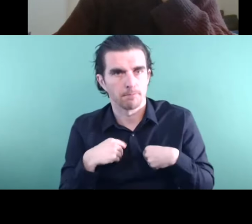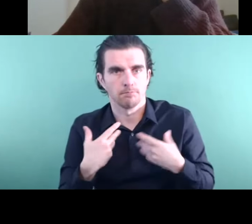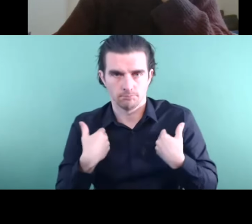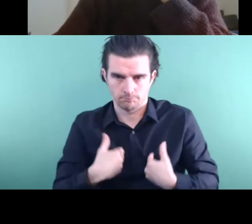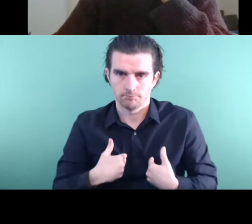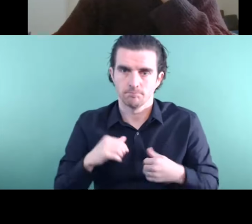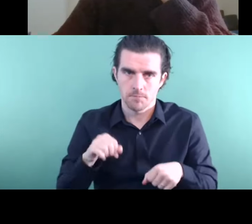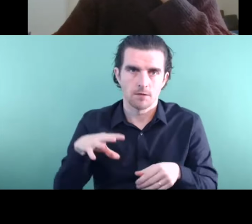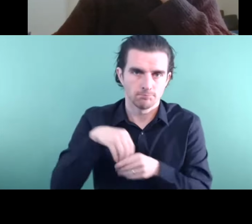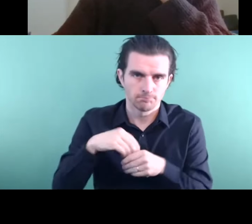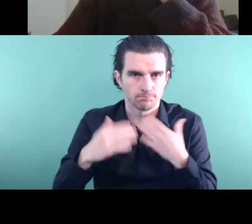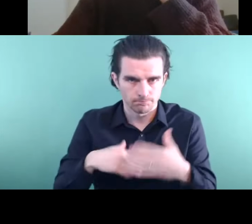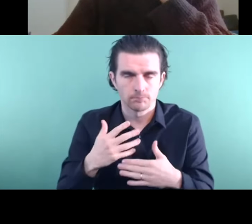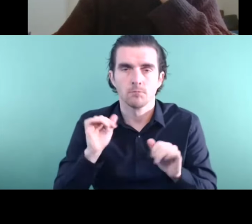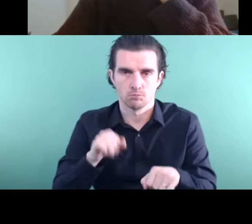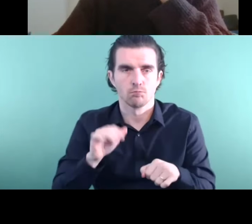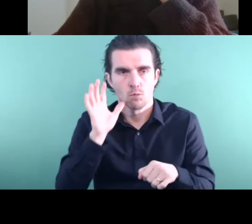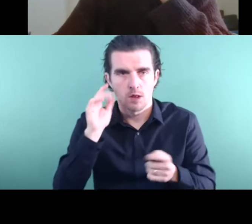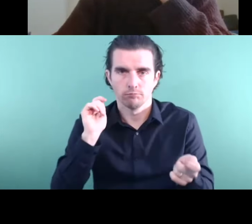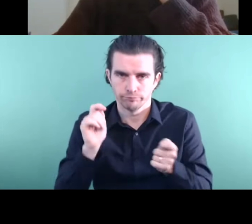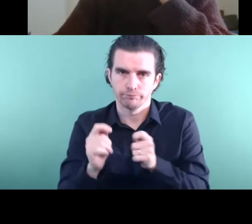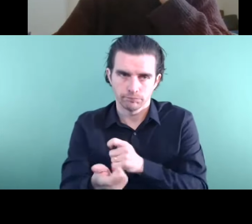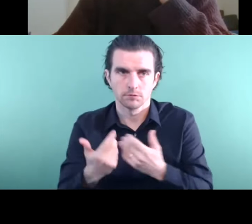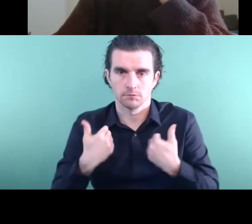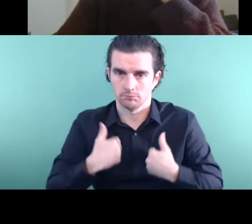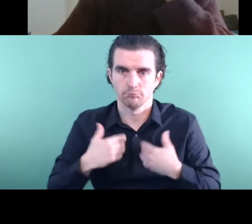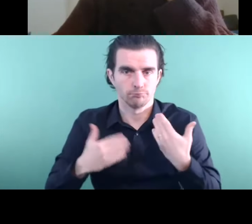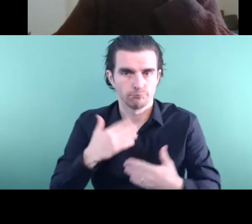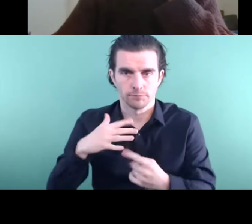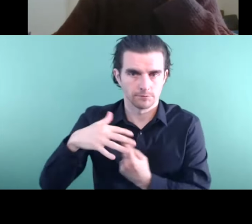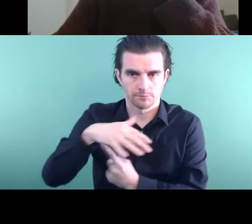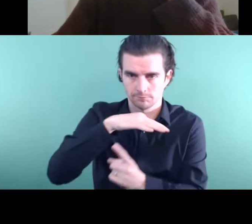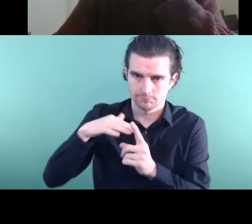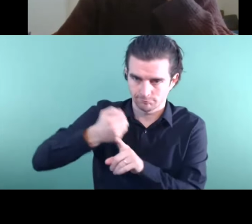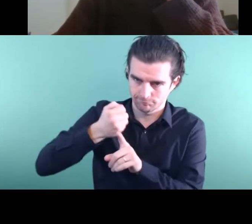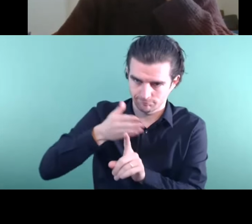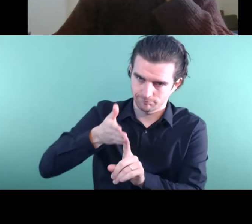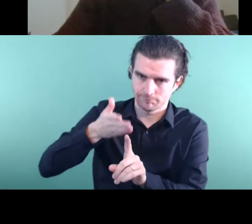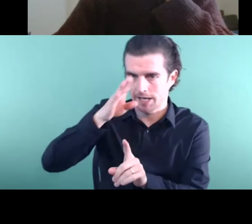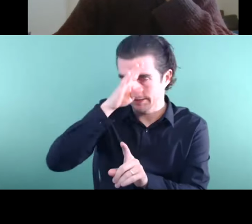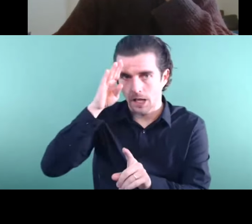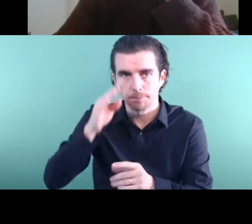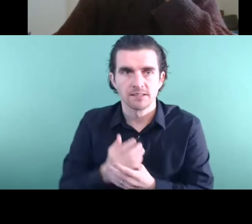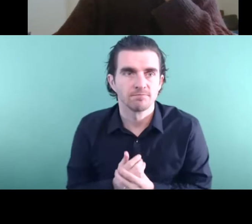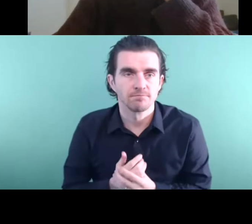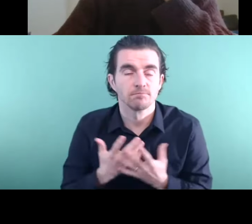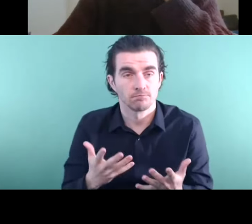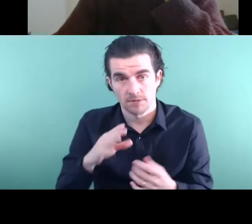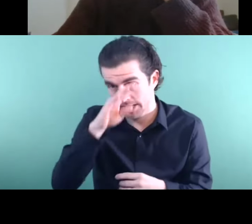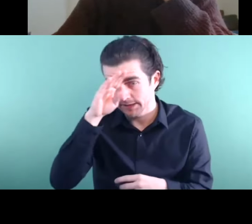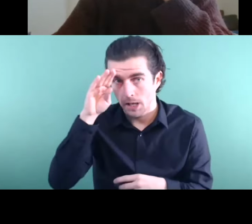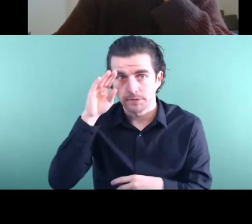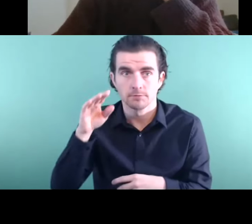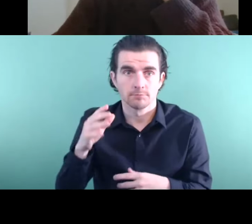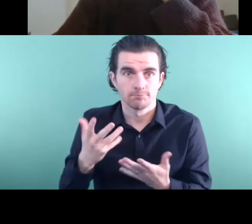critical, at the same time trying to be supportive. That's not an easy tightrope,